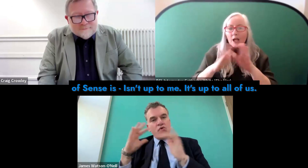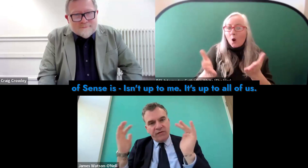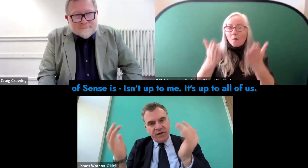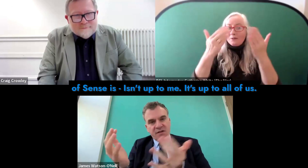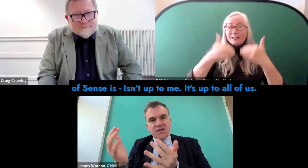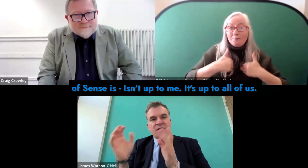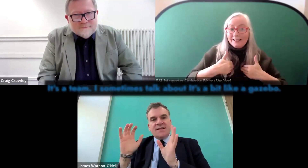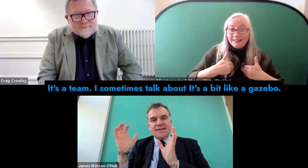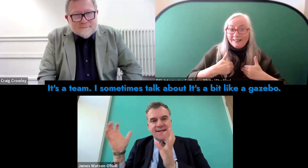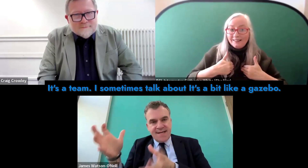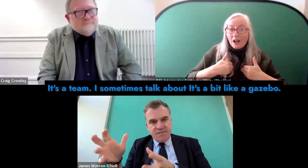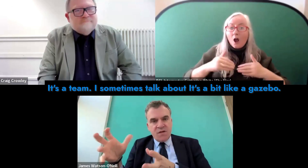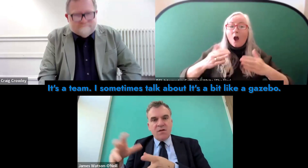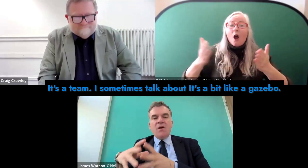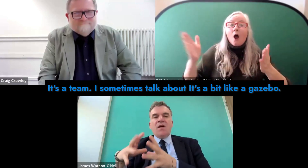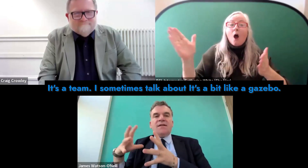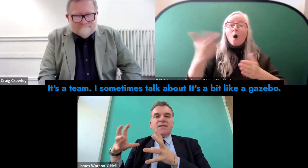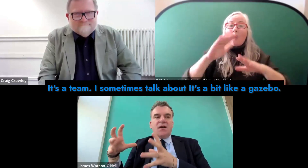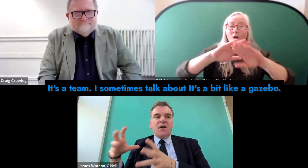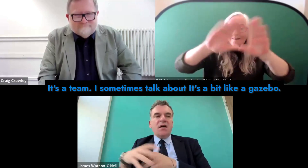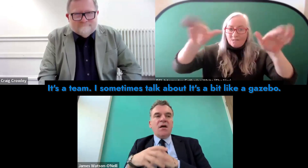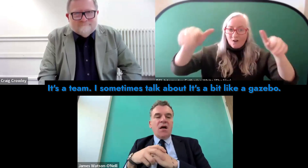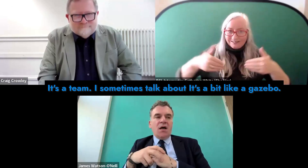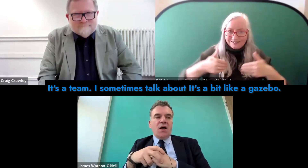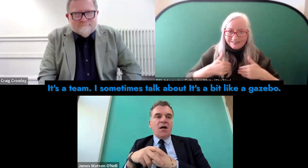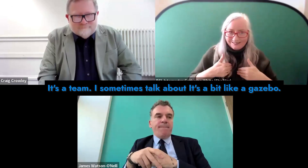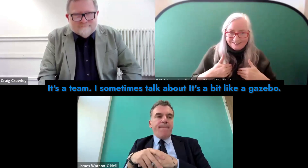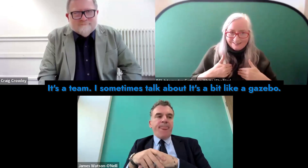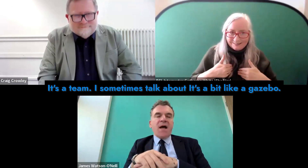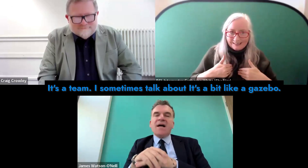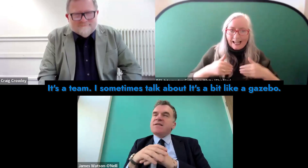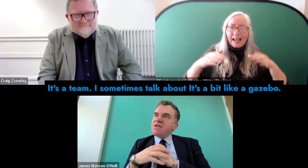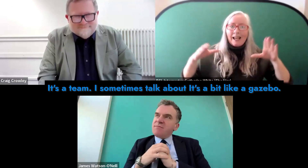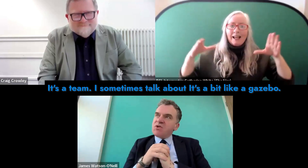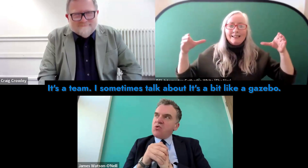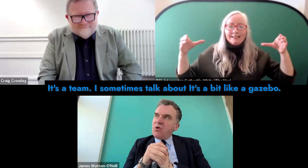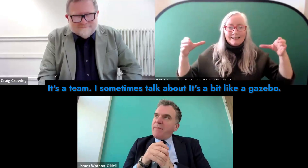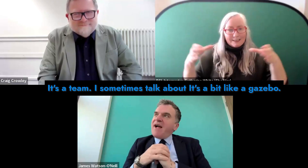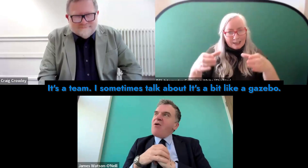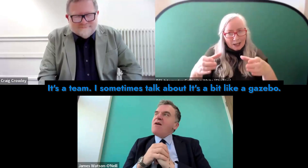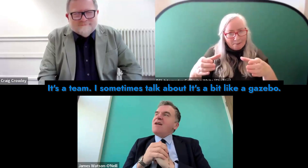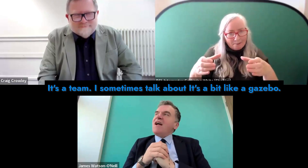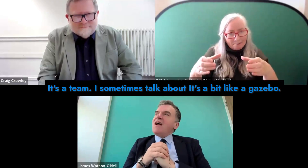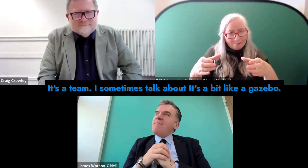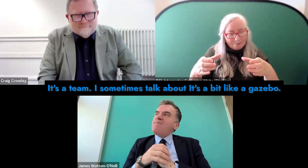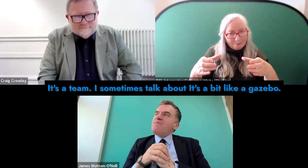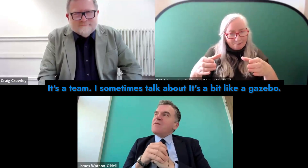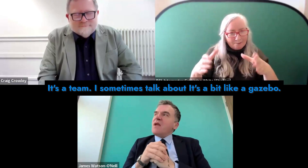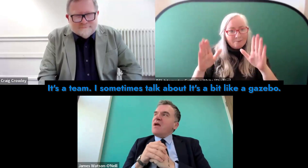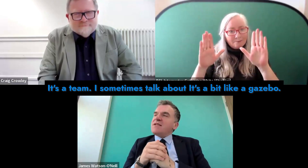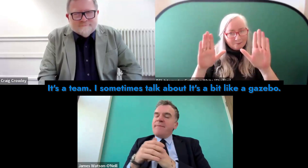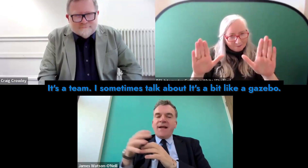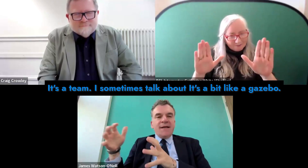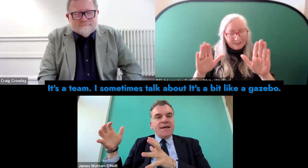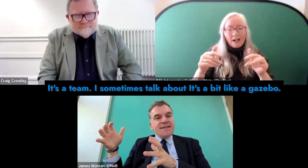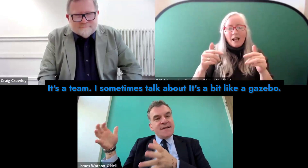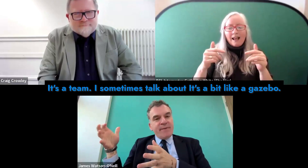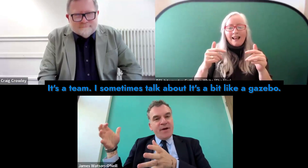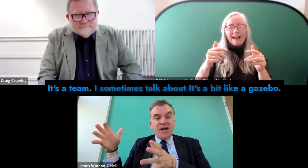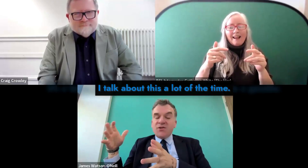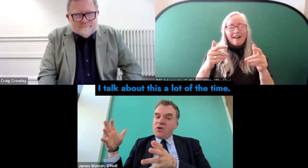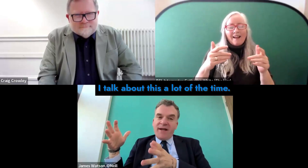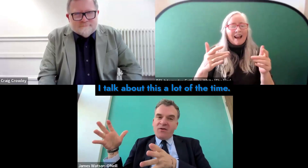It's up to all of us. It's a team. It's I sometimes talk about it's a bit